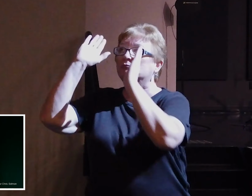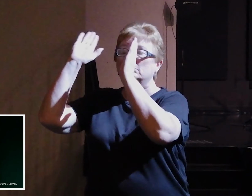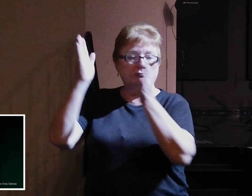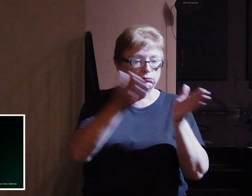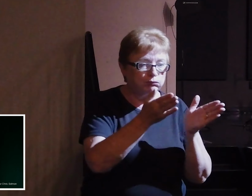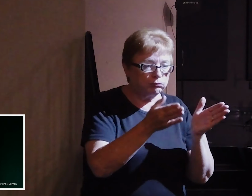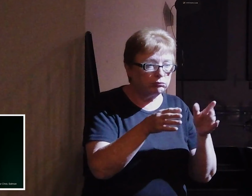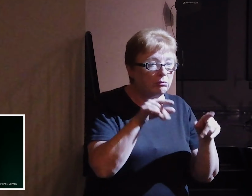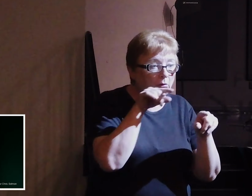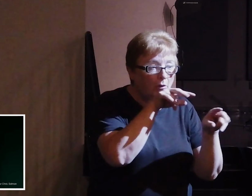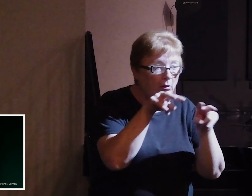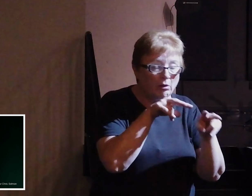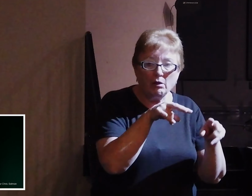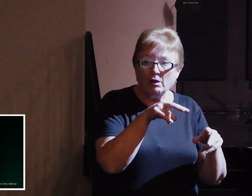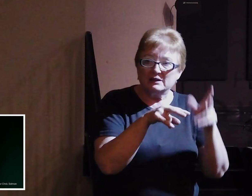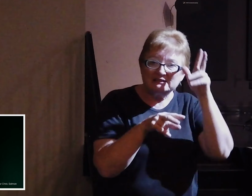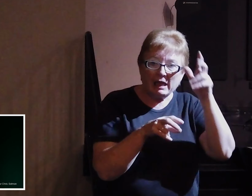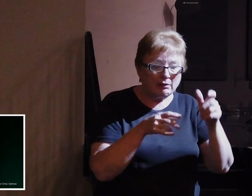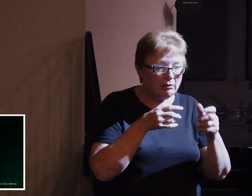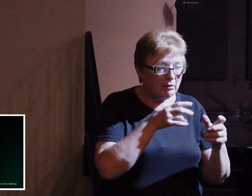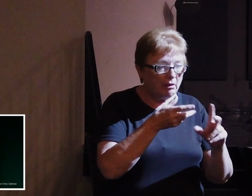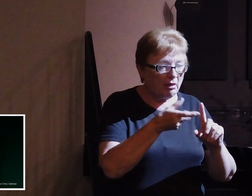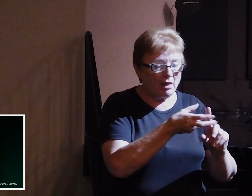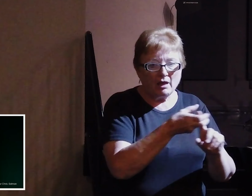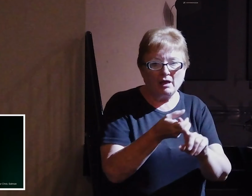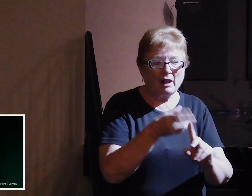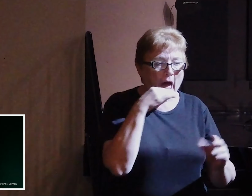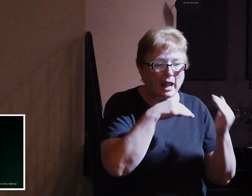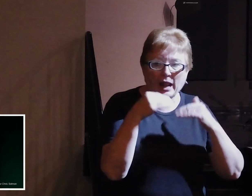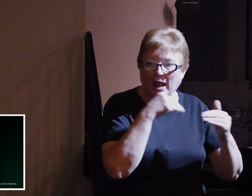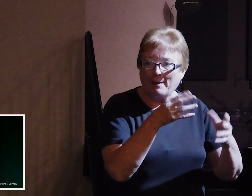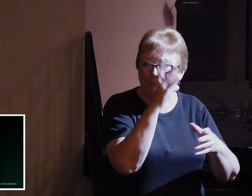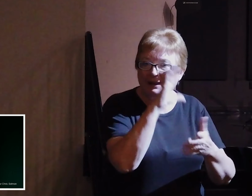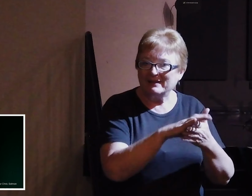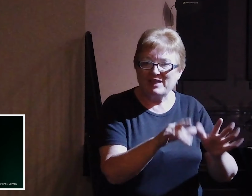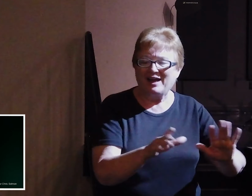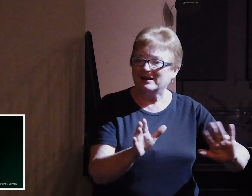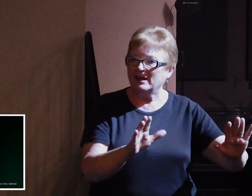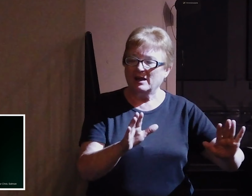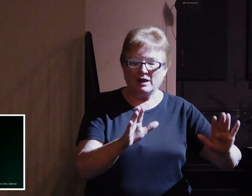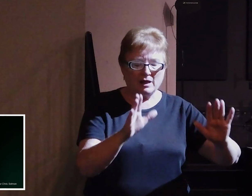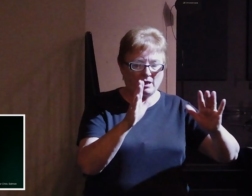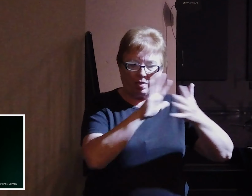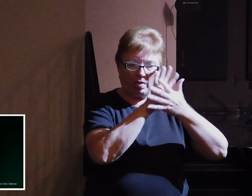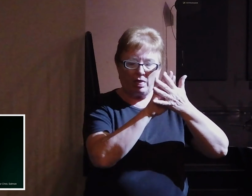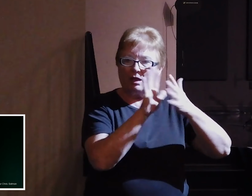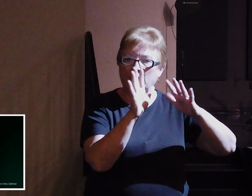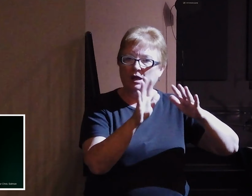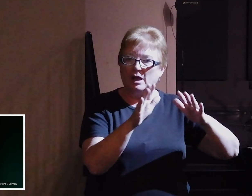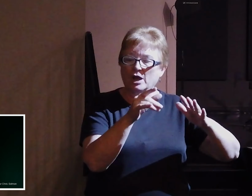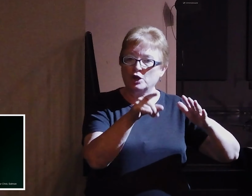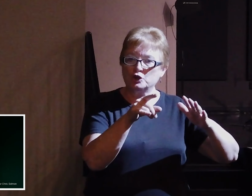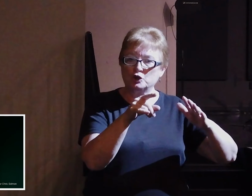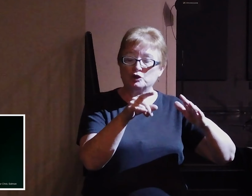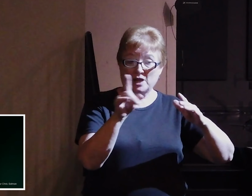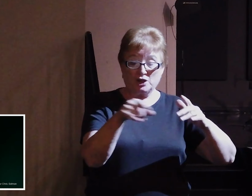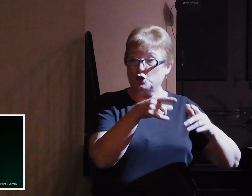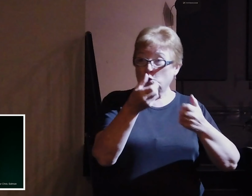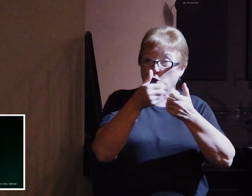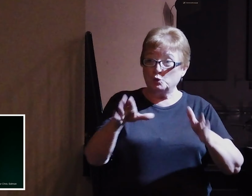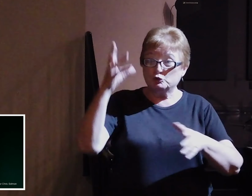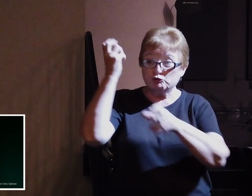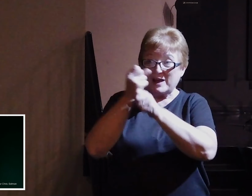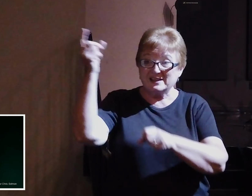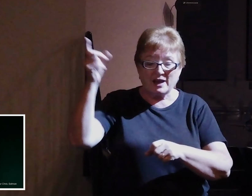tears fill your eyes and blur out any vision of what you're supposed to be looking at. Get your eyes off of Jesus. Lose trust in him.